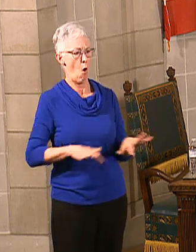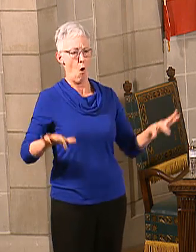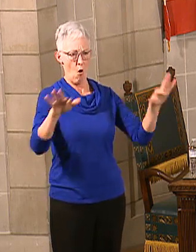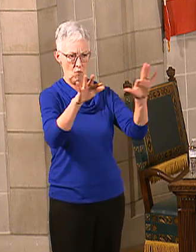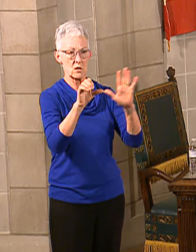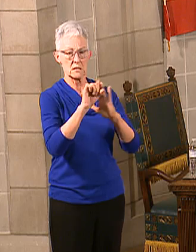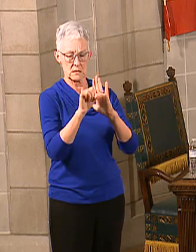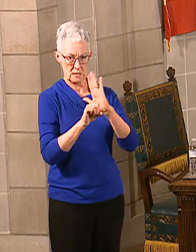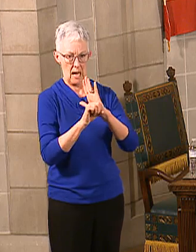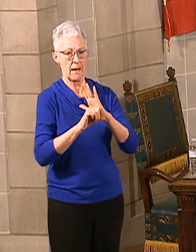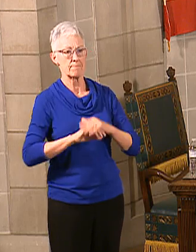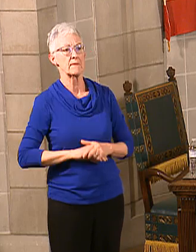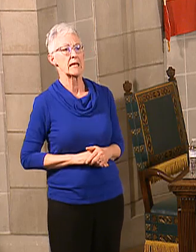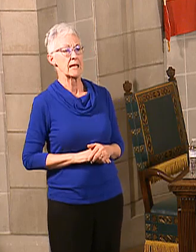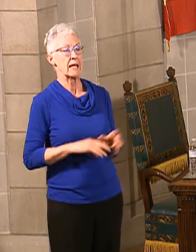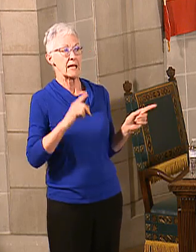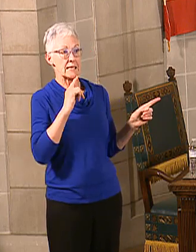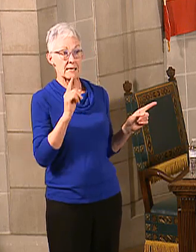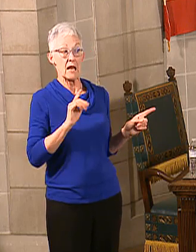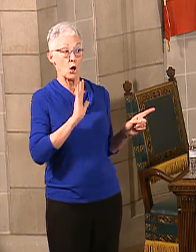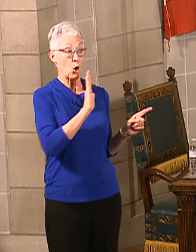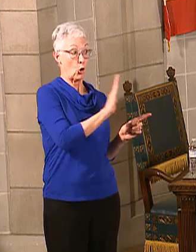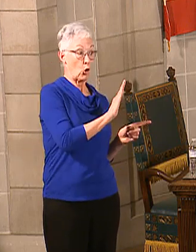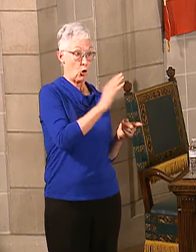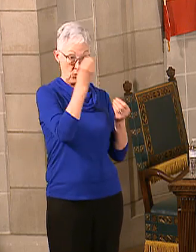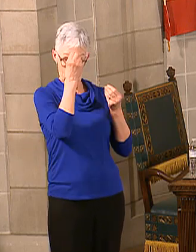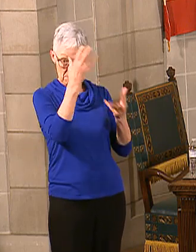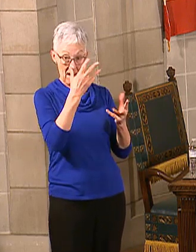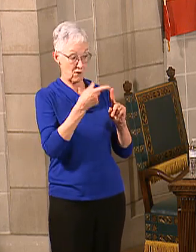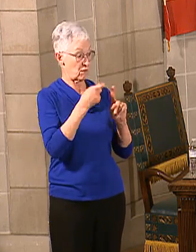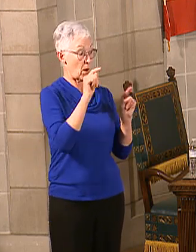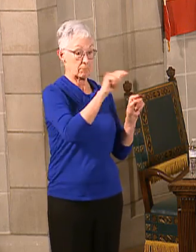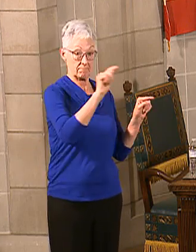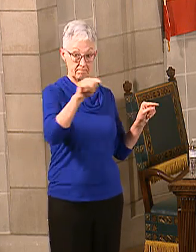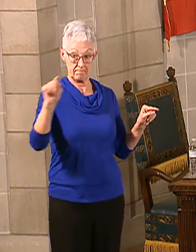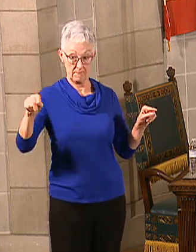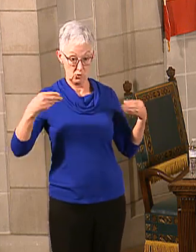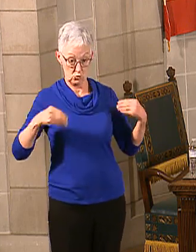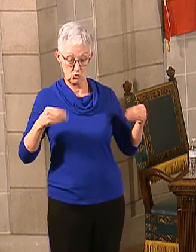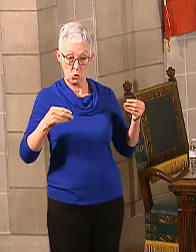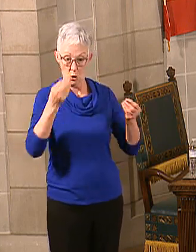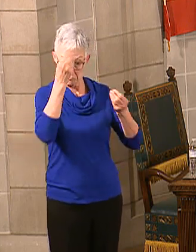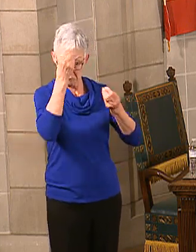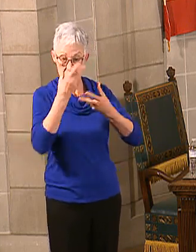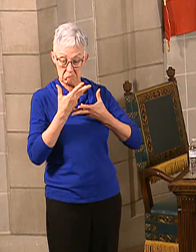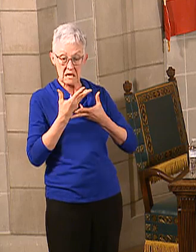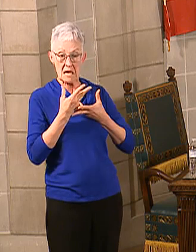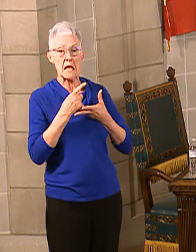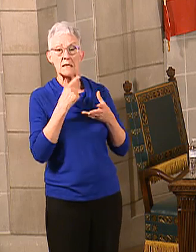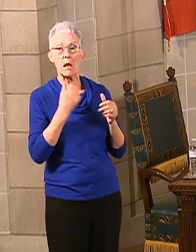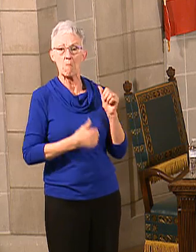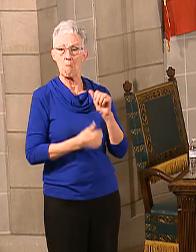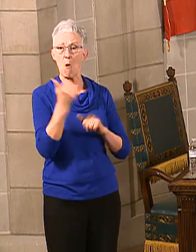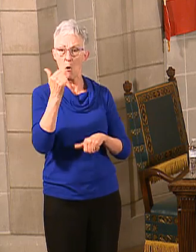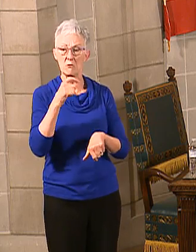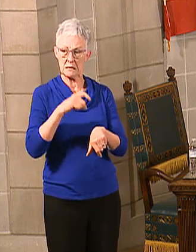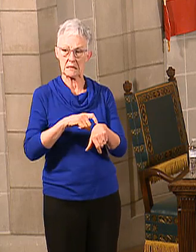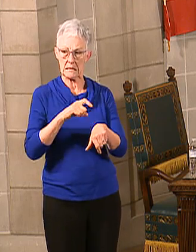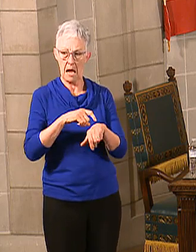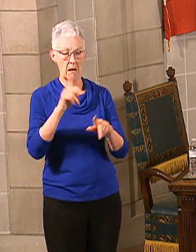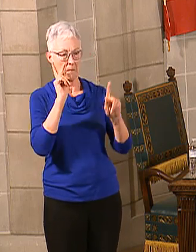it appears that in the grocery stores, people are respecting the 6-foot social